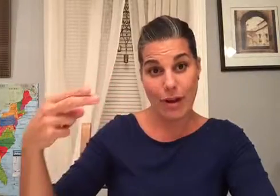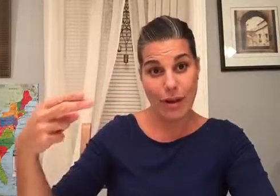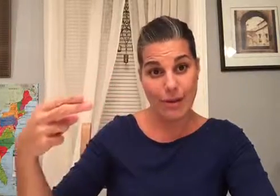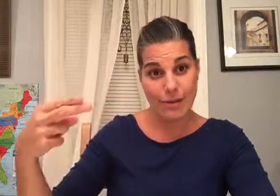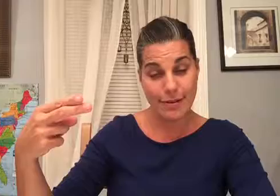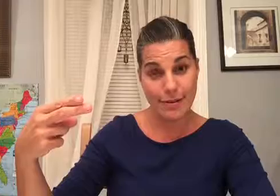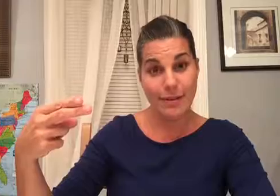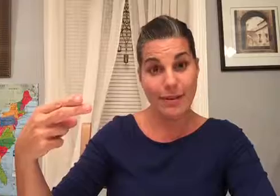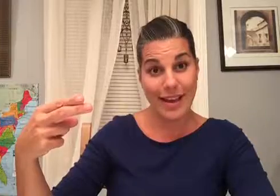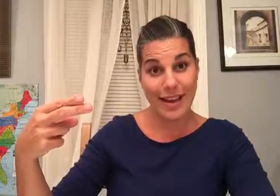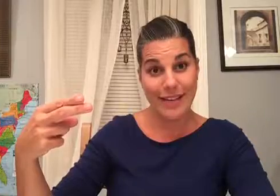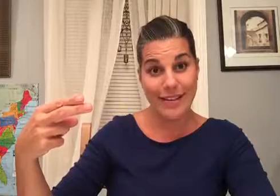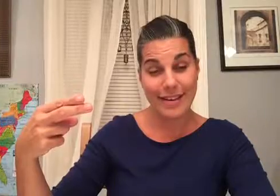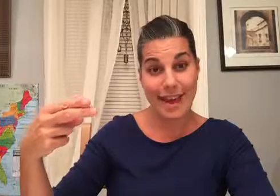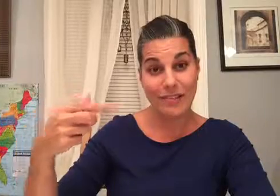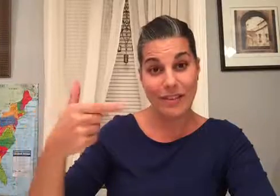Sarah. Okay? Gavin.